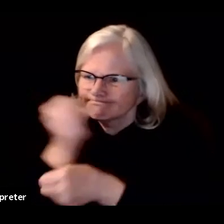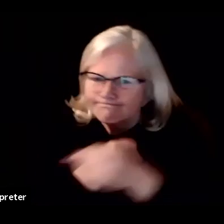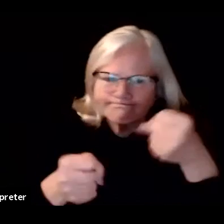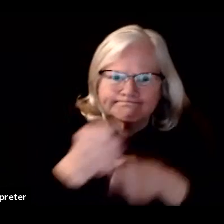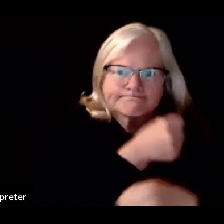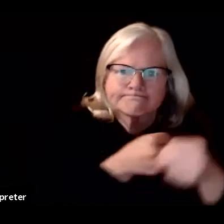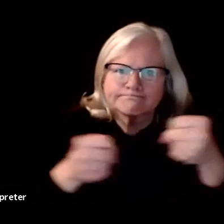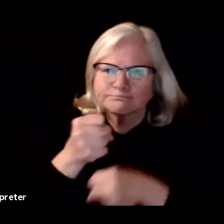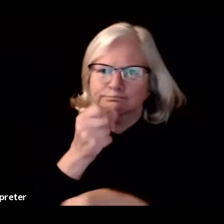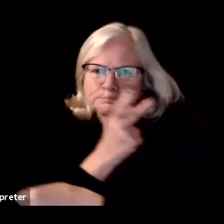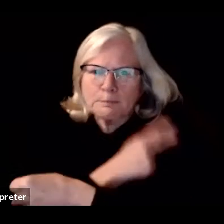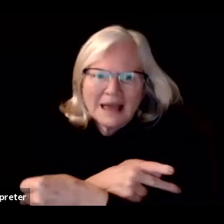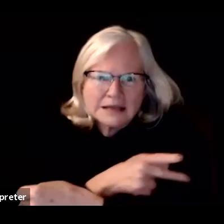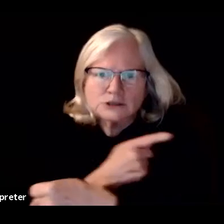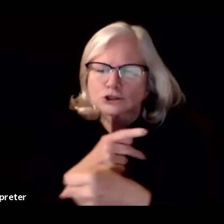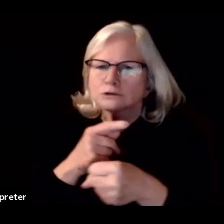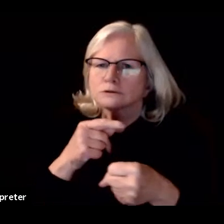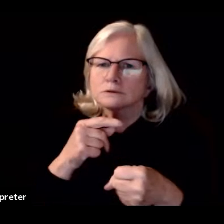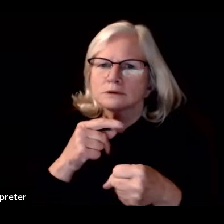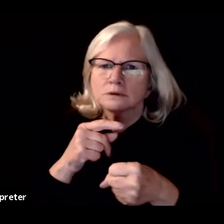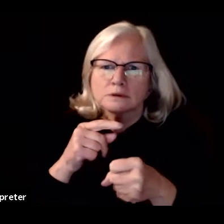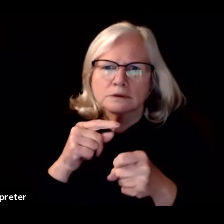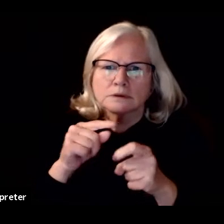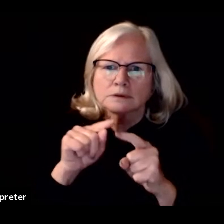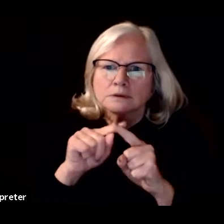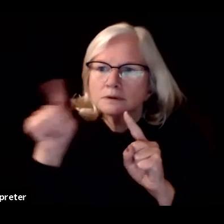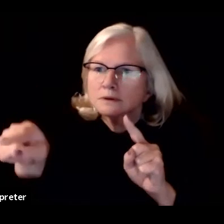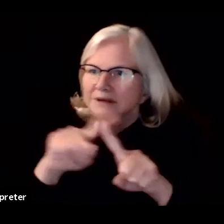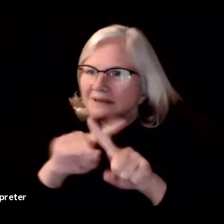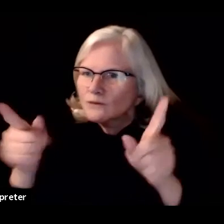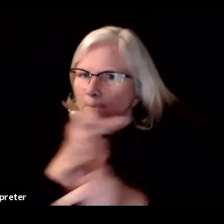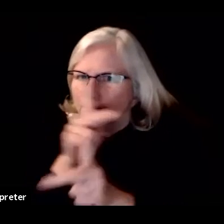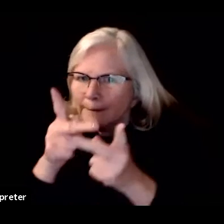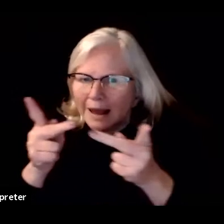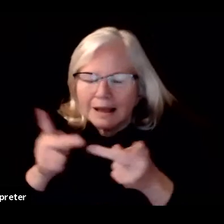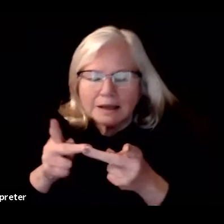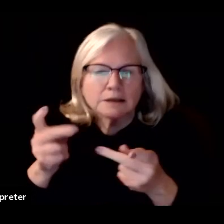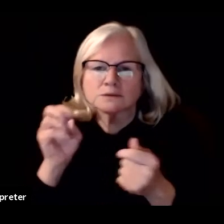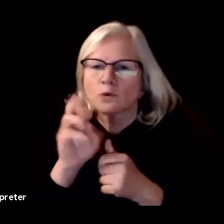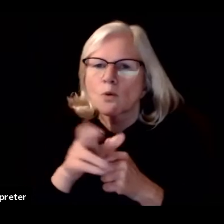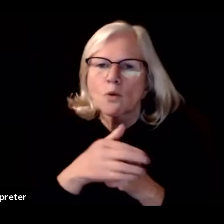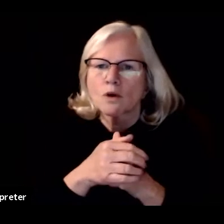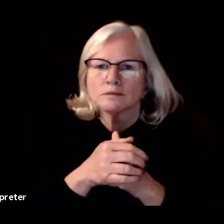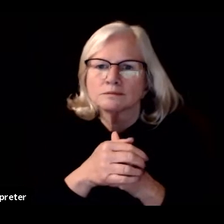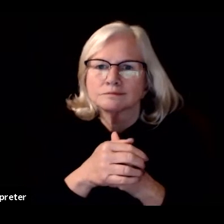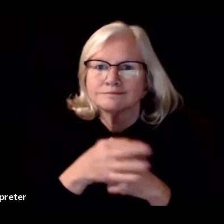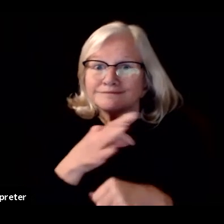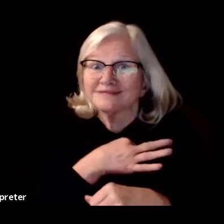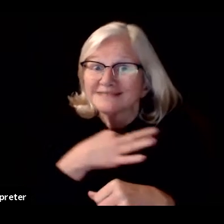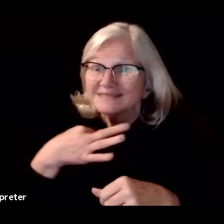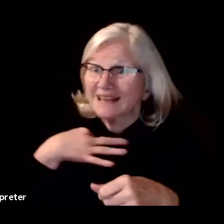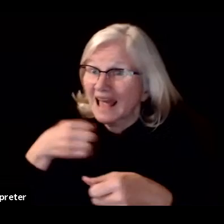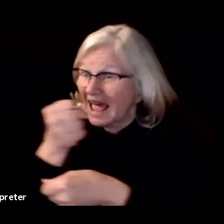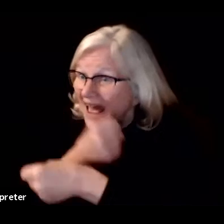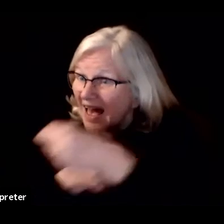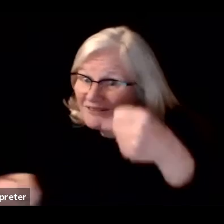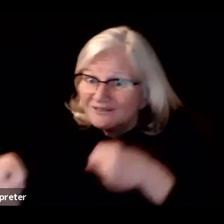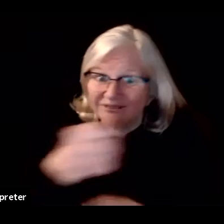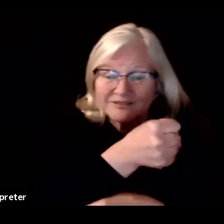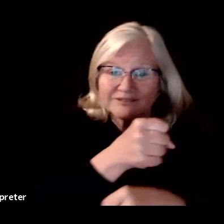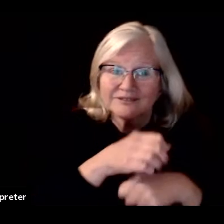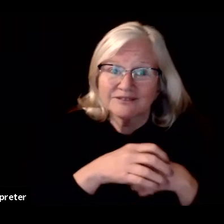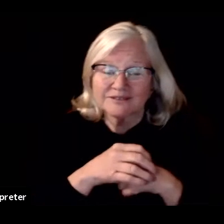patients regionally, and having to begin to defer less time